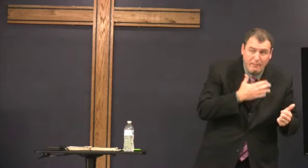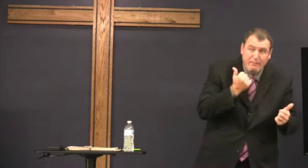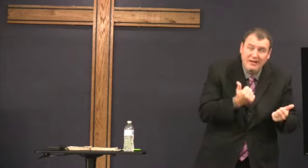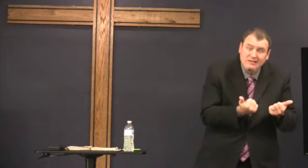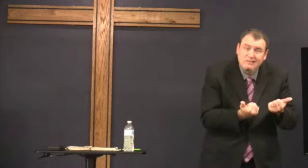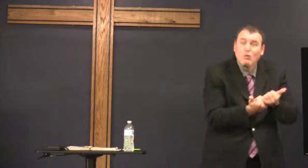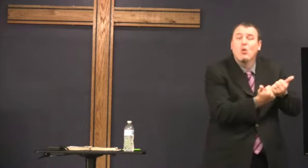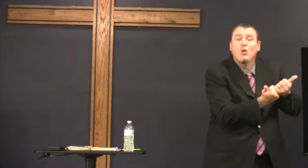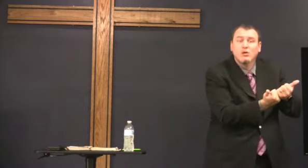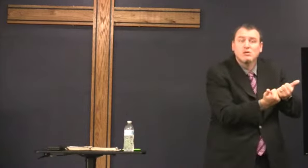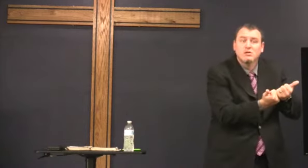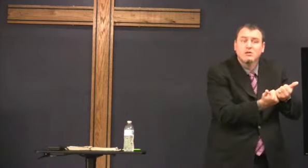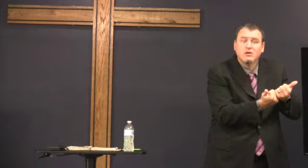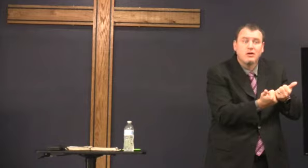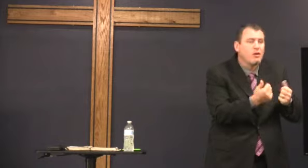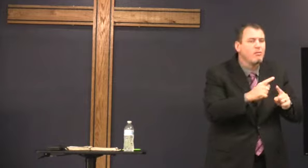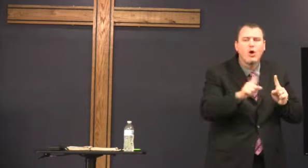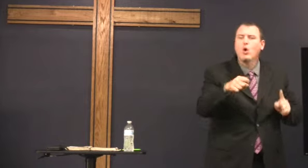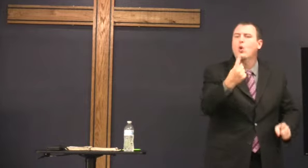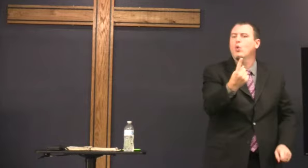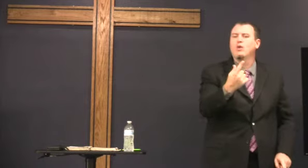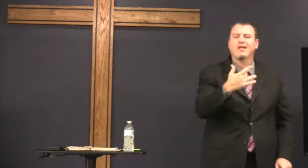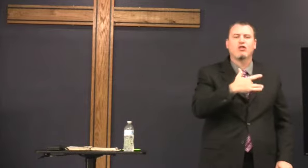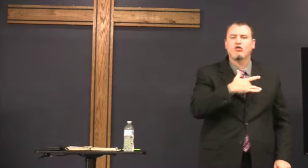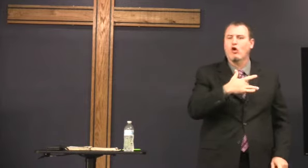I try my best to support her.